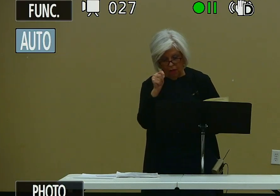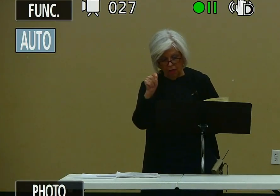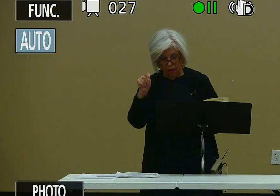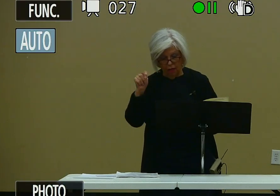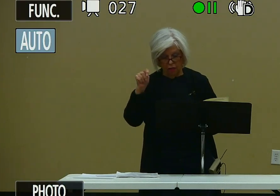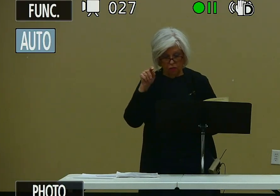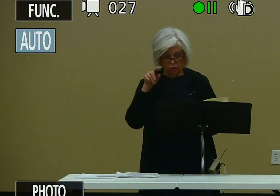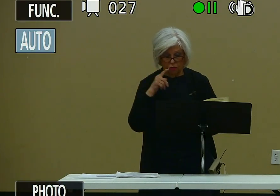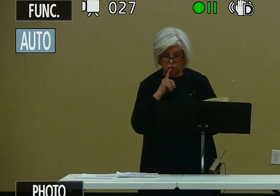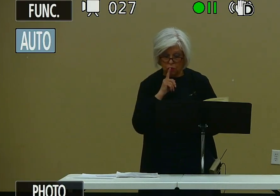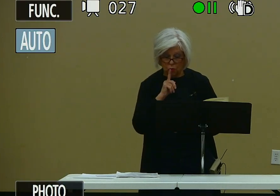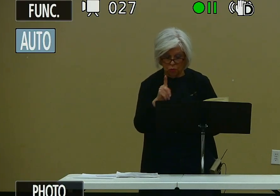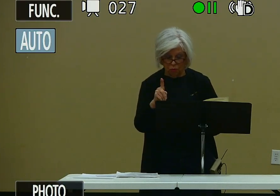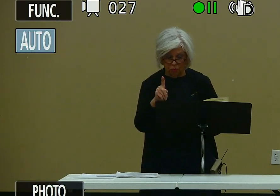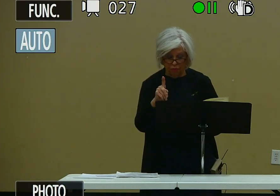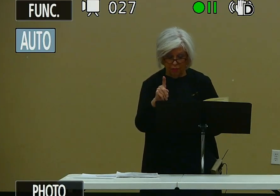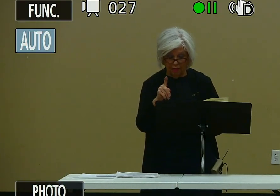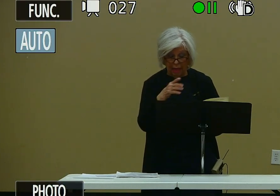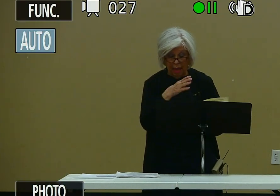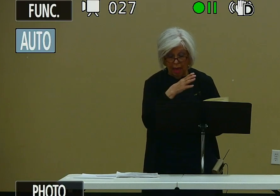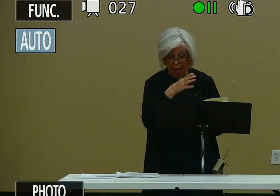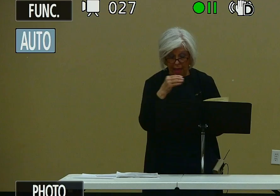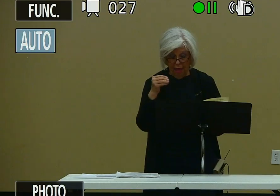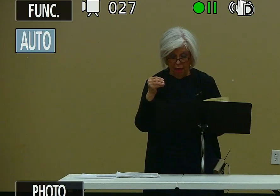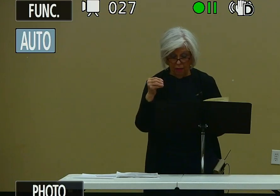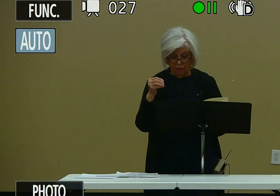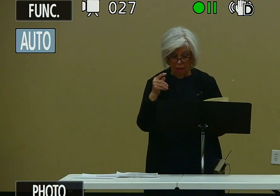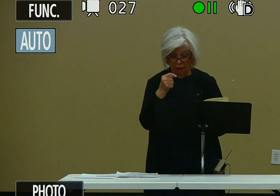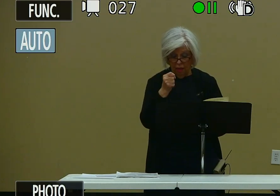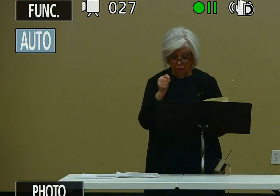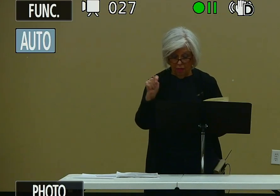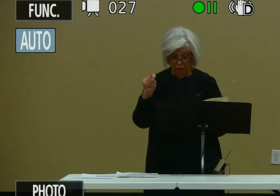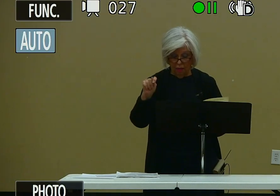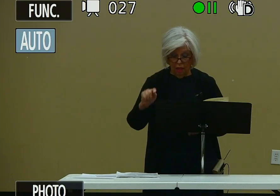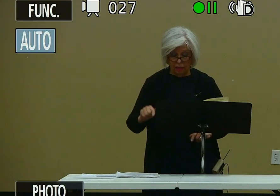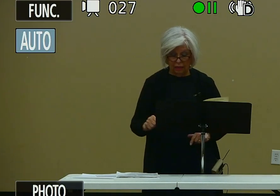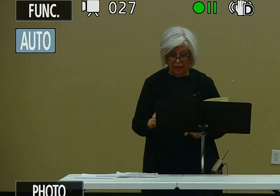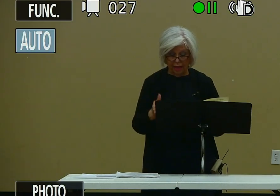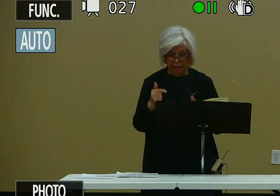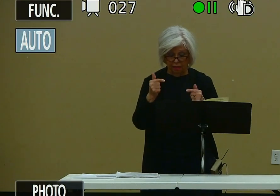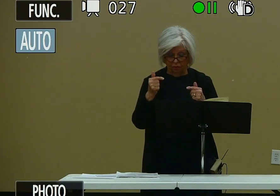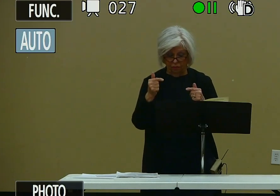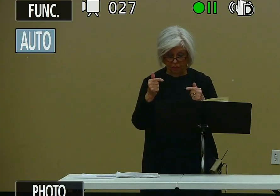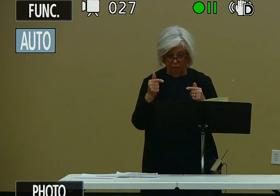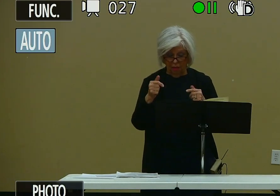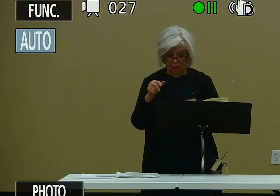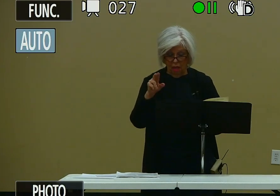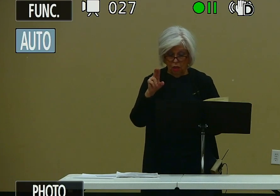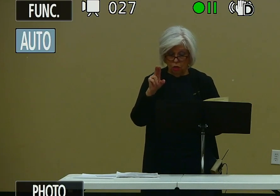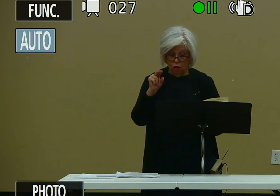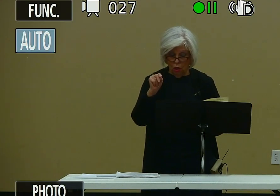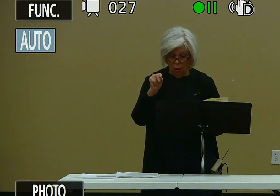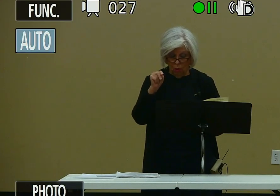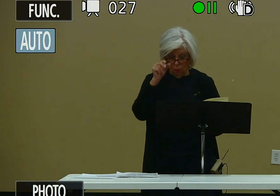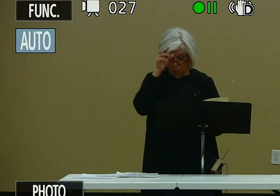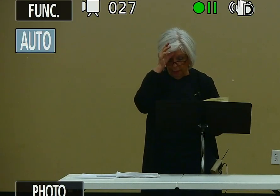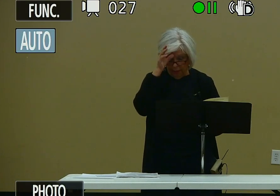the truth, and the life. No